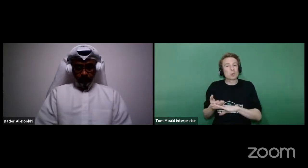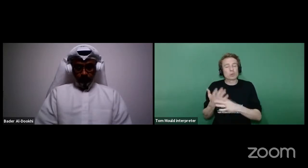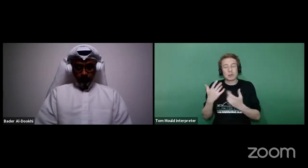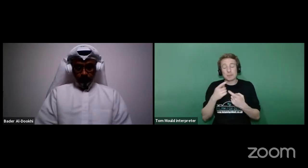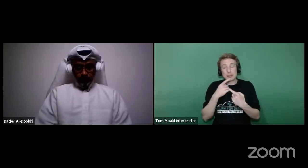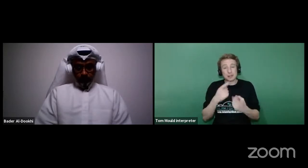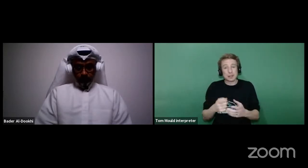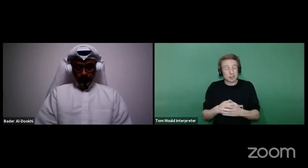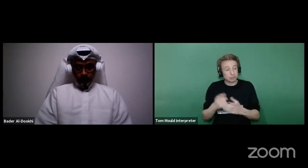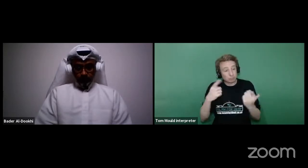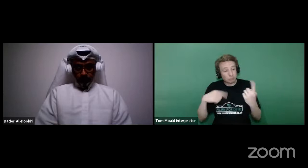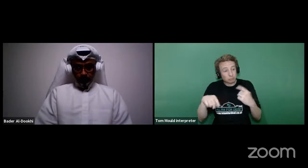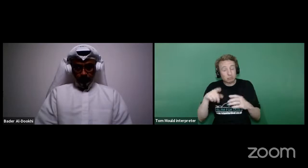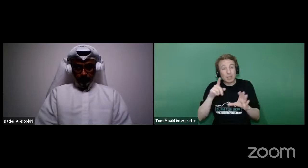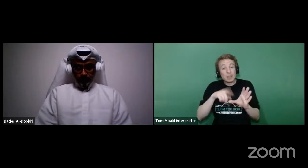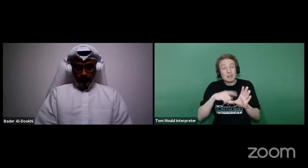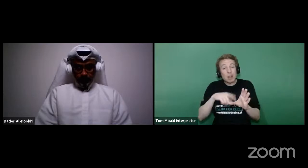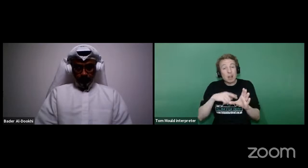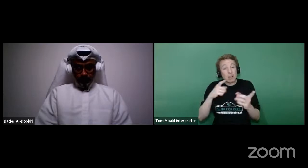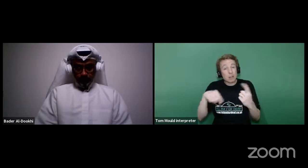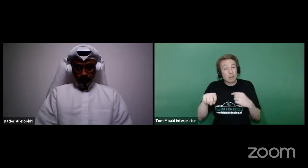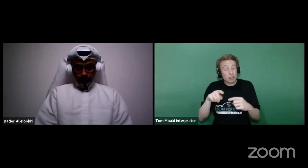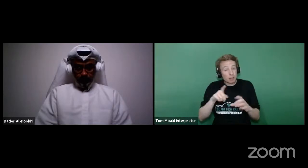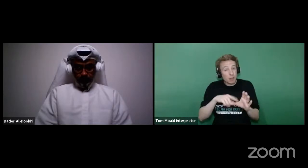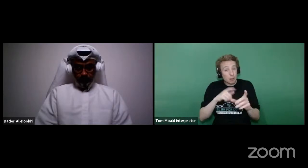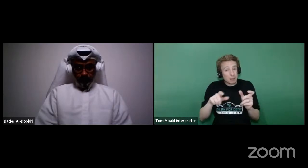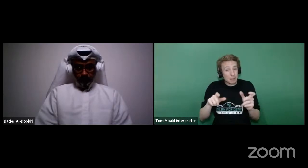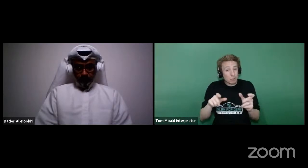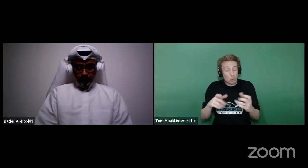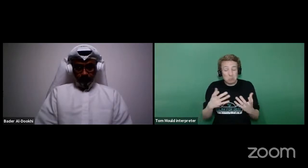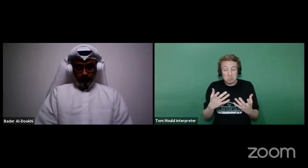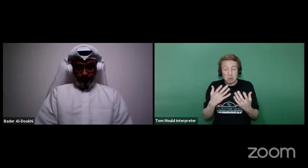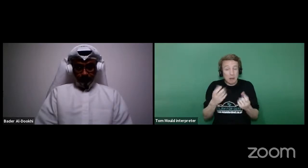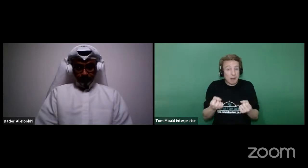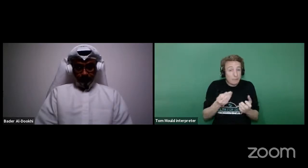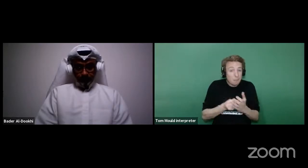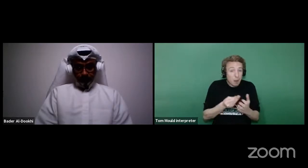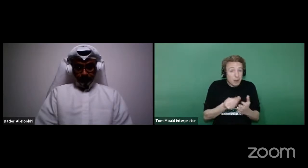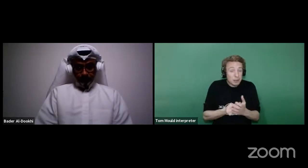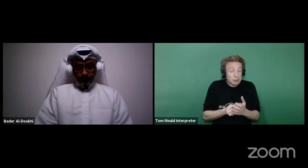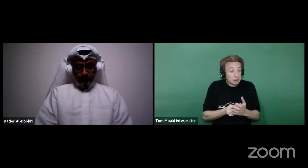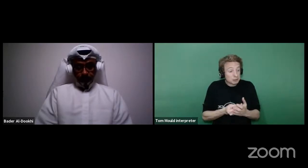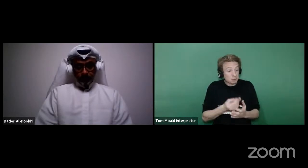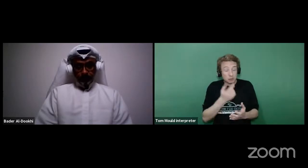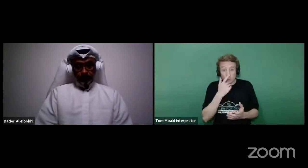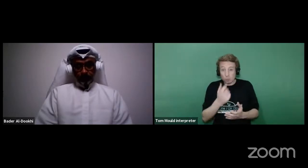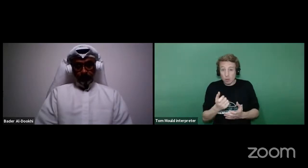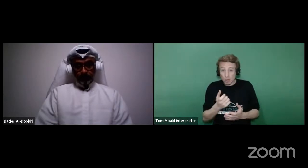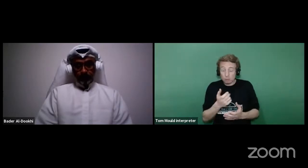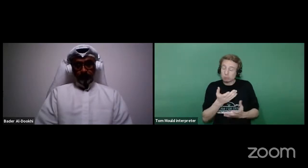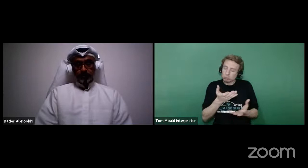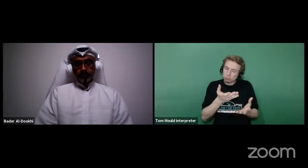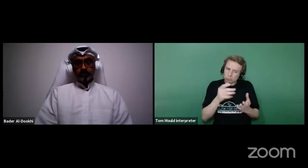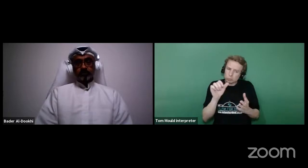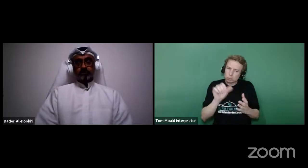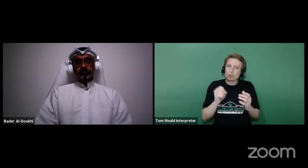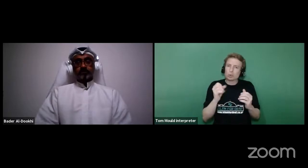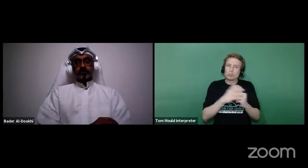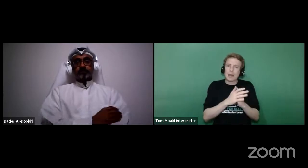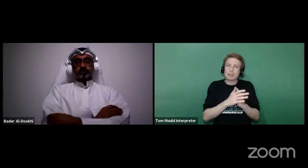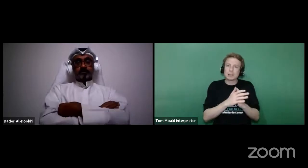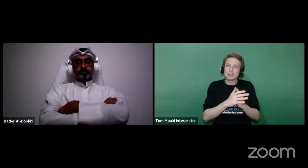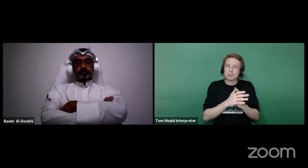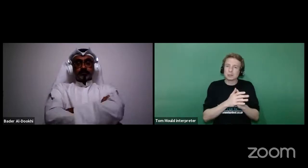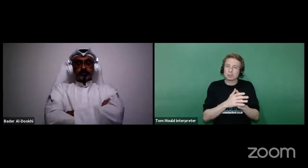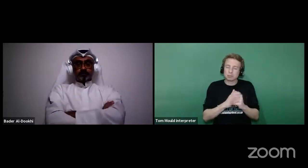whosoever amongst you has the financial capacity and capability, then let them get married. For indeed,